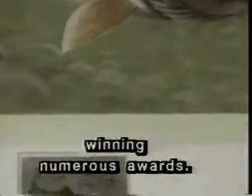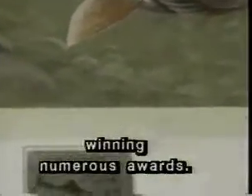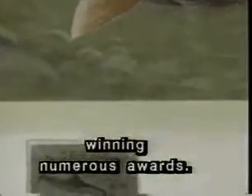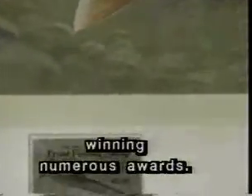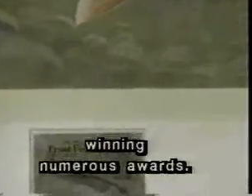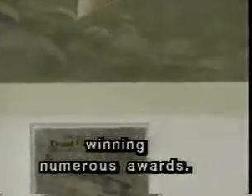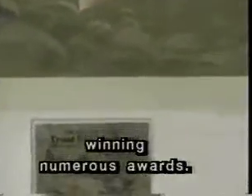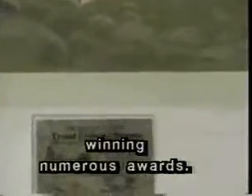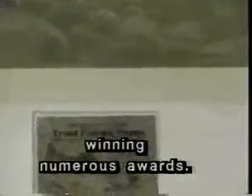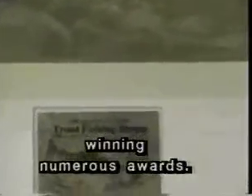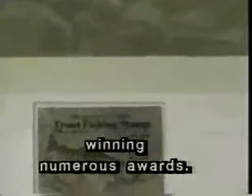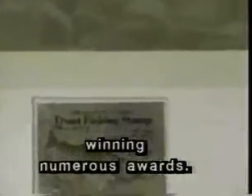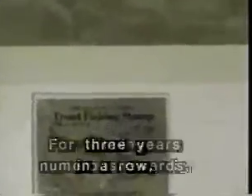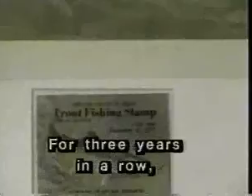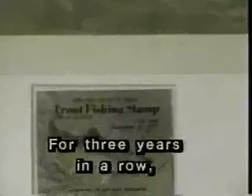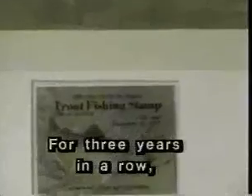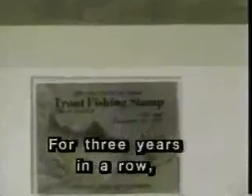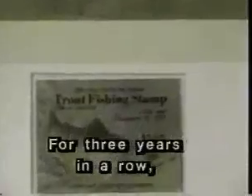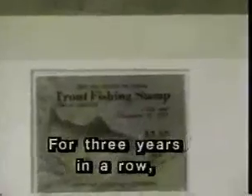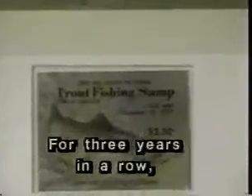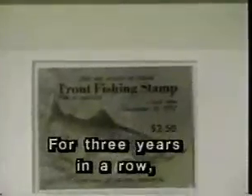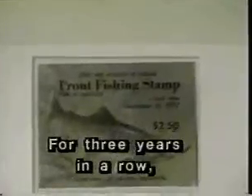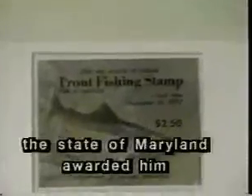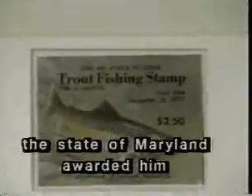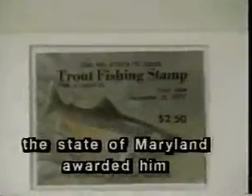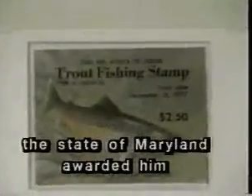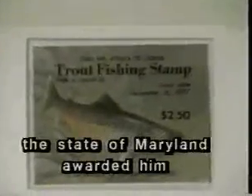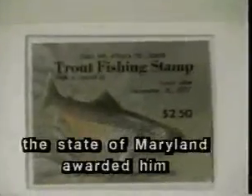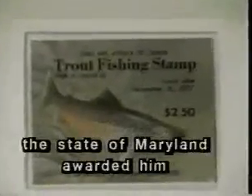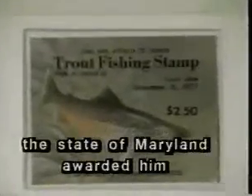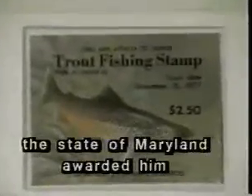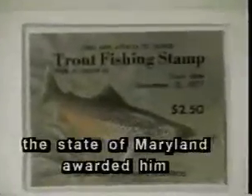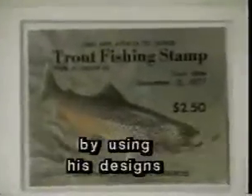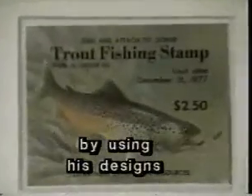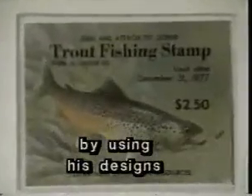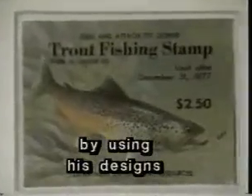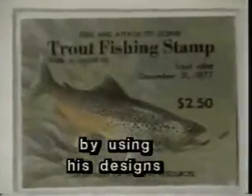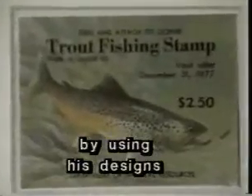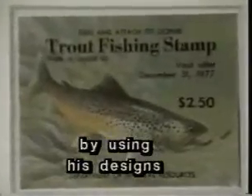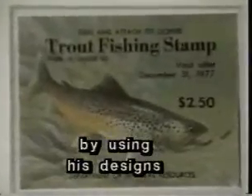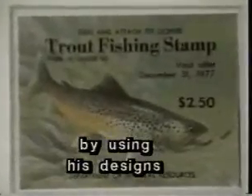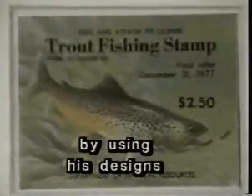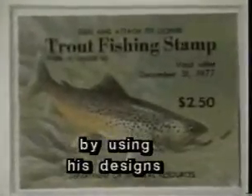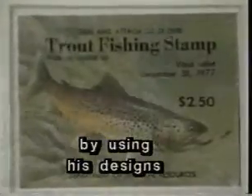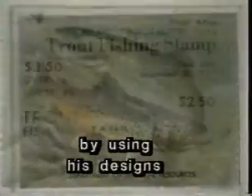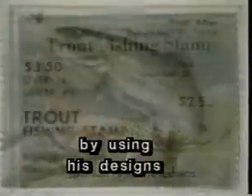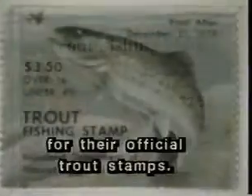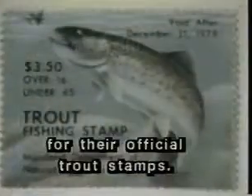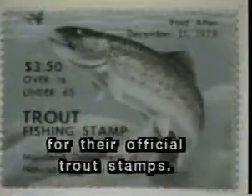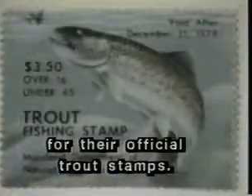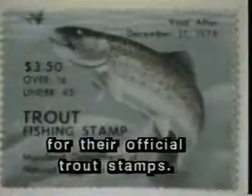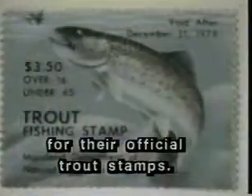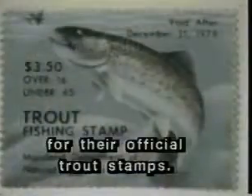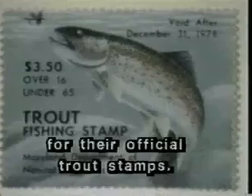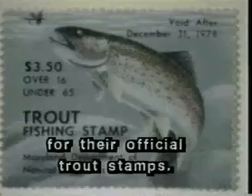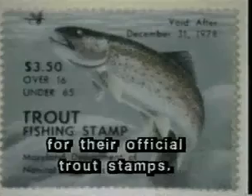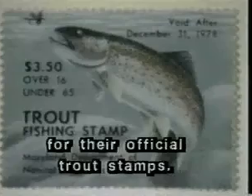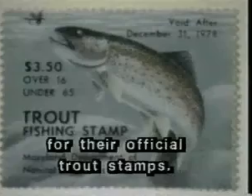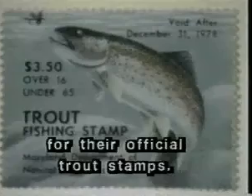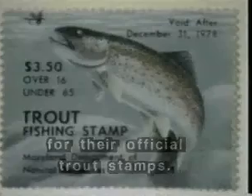numerous awards. For 3 years in a row, the state of Maryland awarded him by using his designs for their official trout stamps.